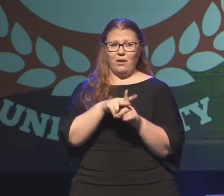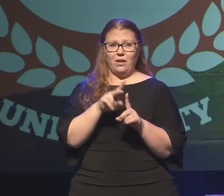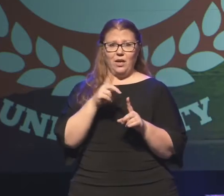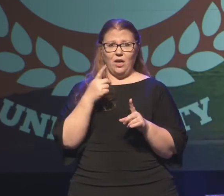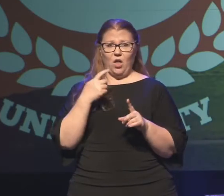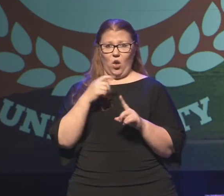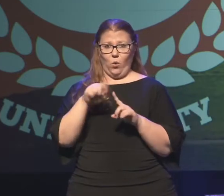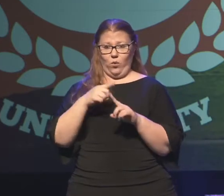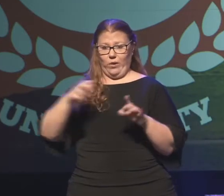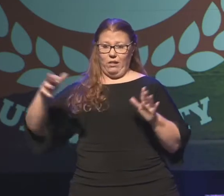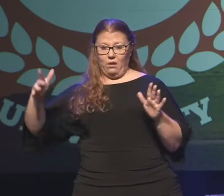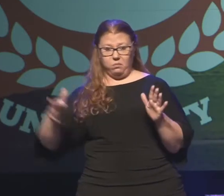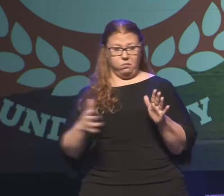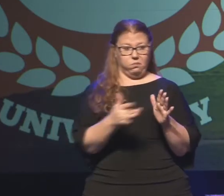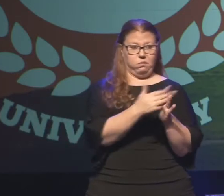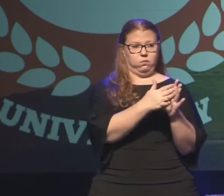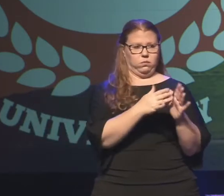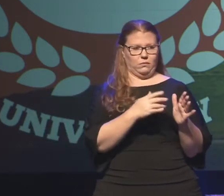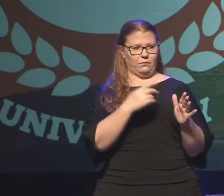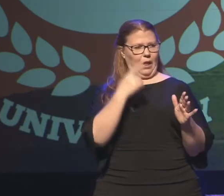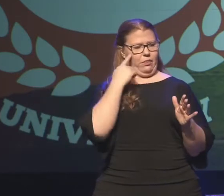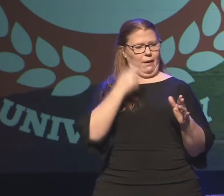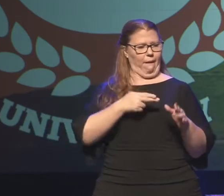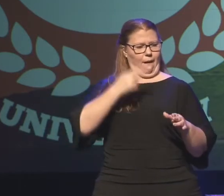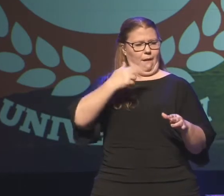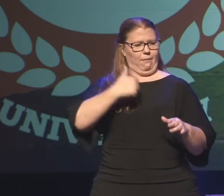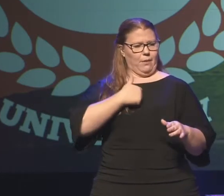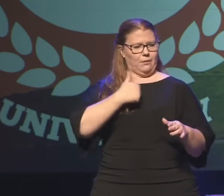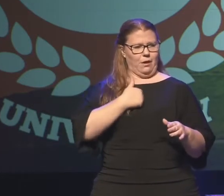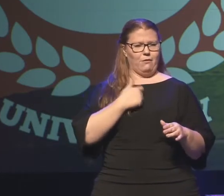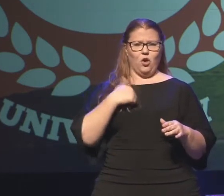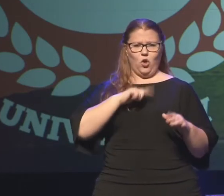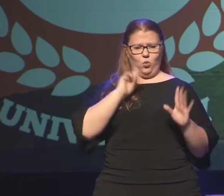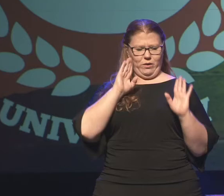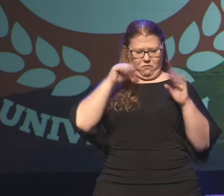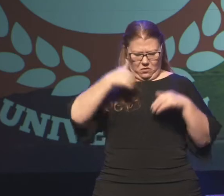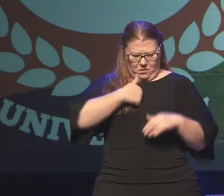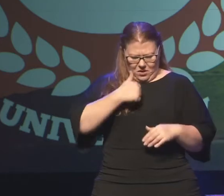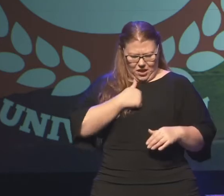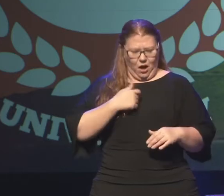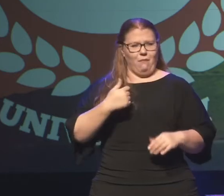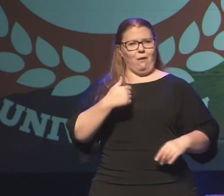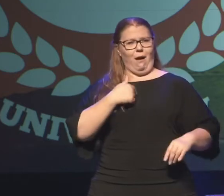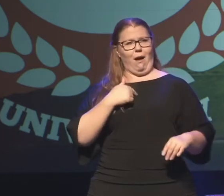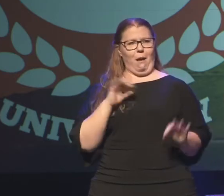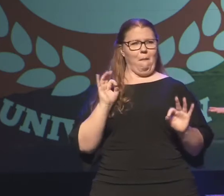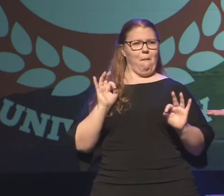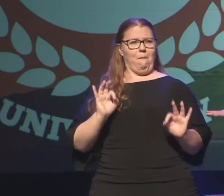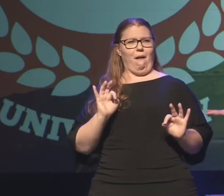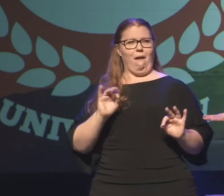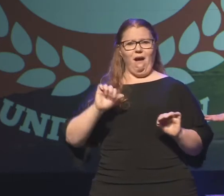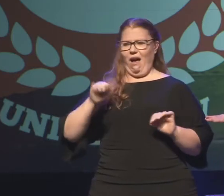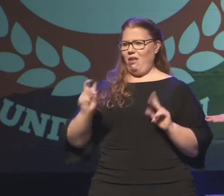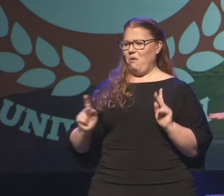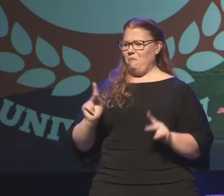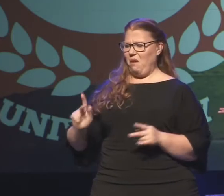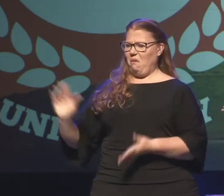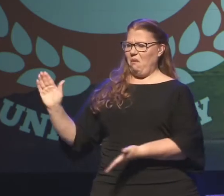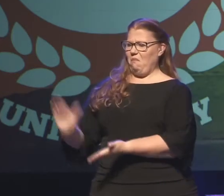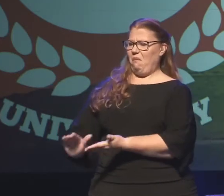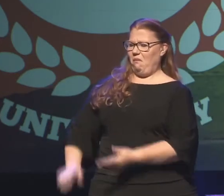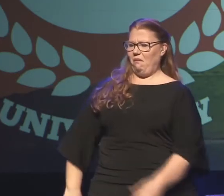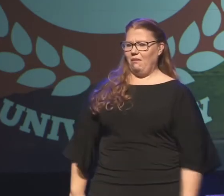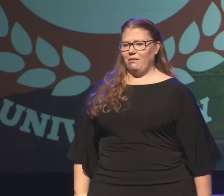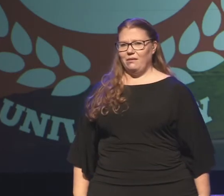of the altruism spectrum. When we begin to think of ourselves that we're all that and others are not quite all